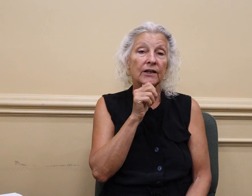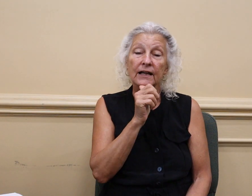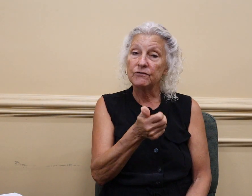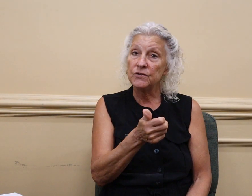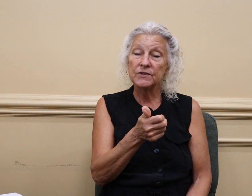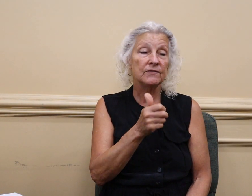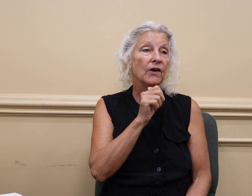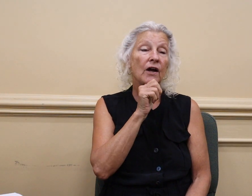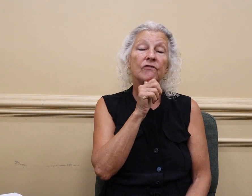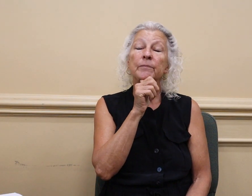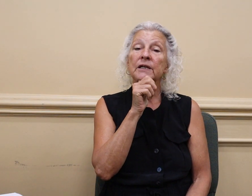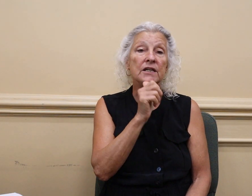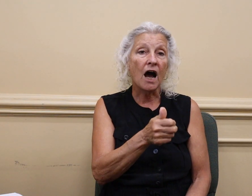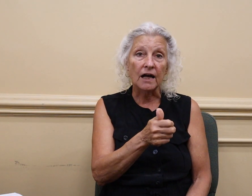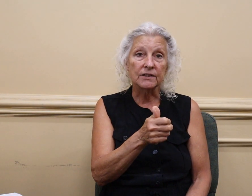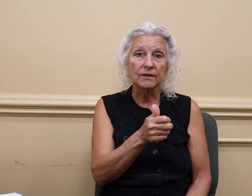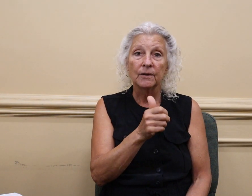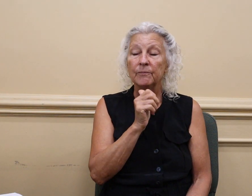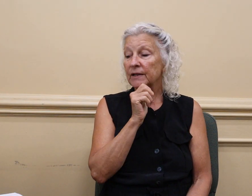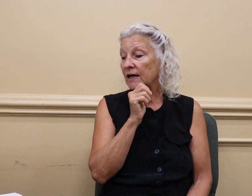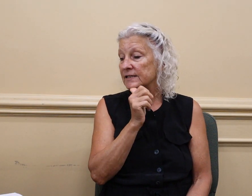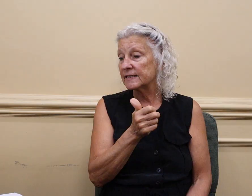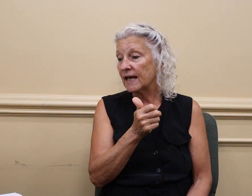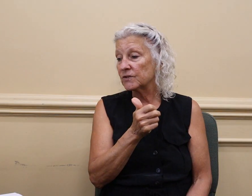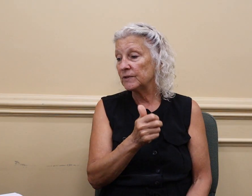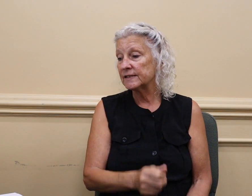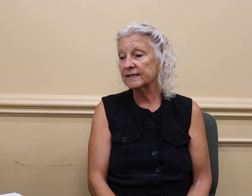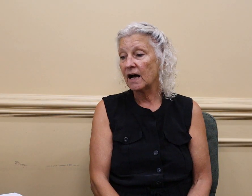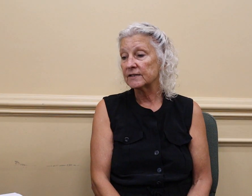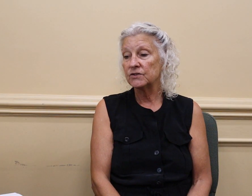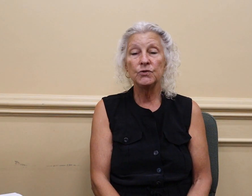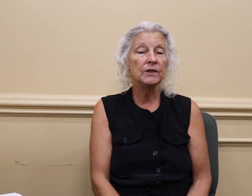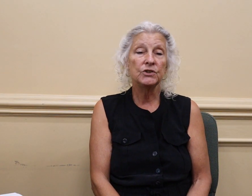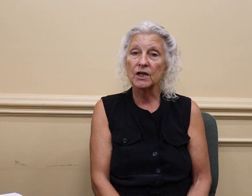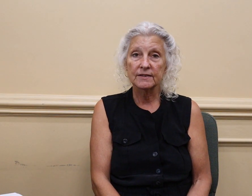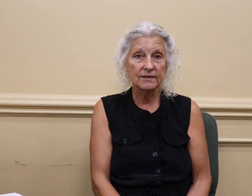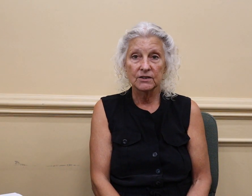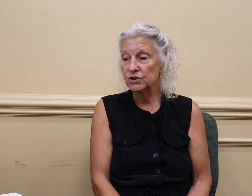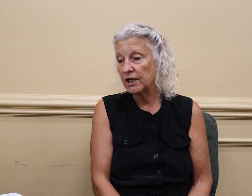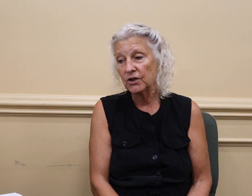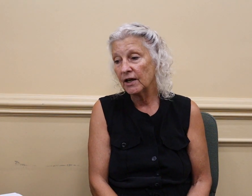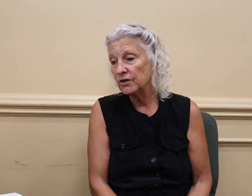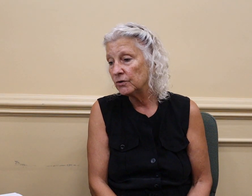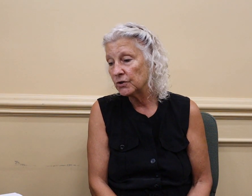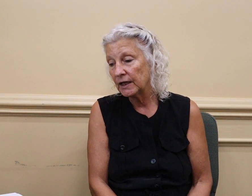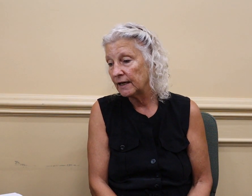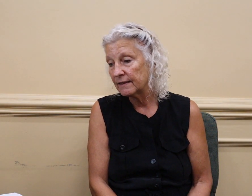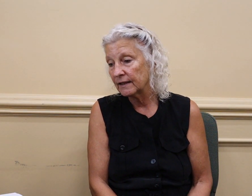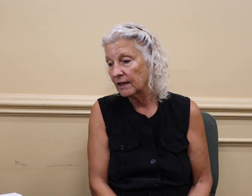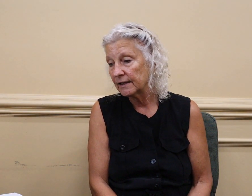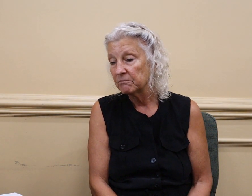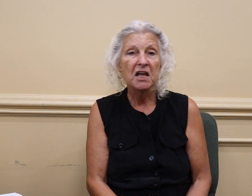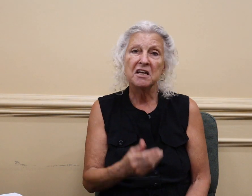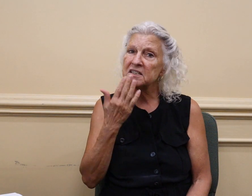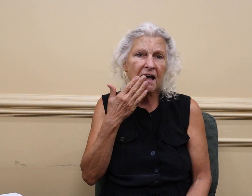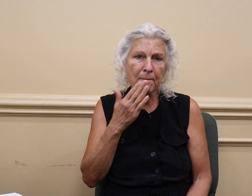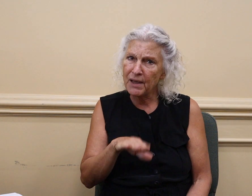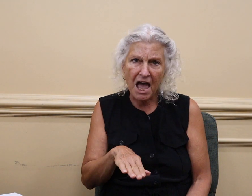going to have to use this very often, but not. Because, as we discussed, you can just shake your head no during anything like, it's not